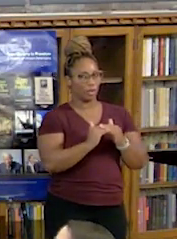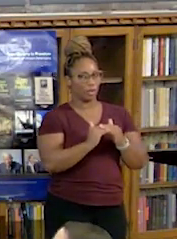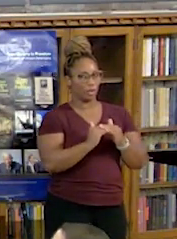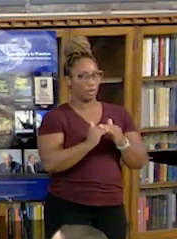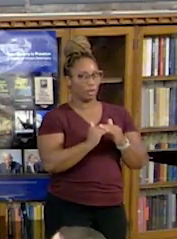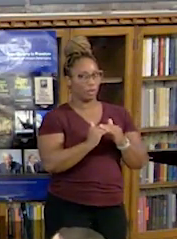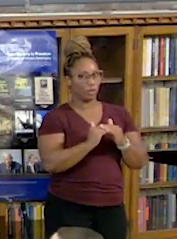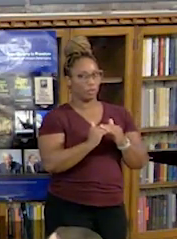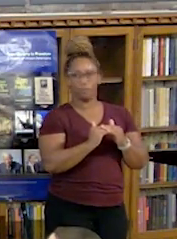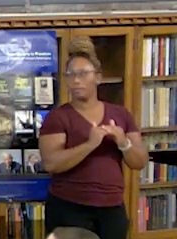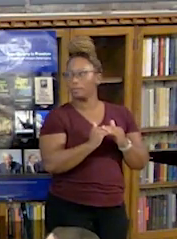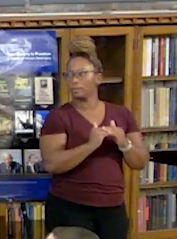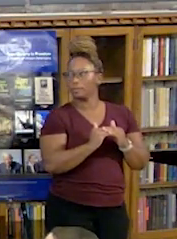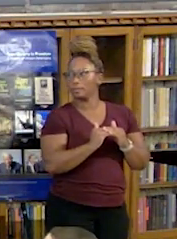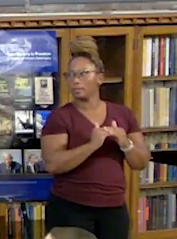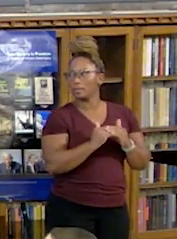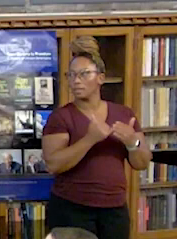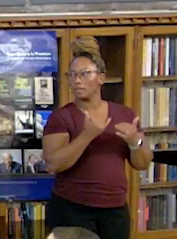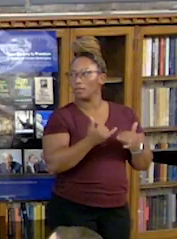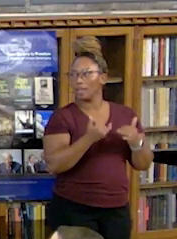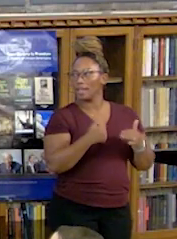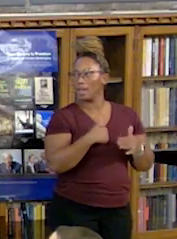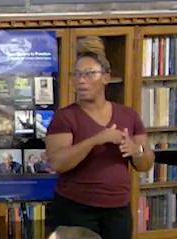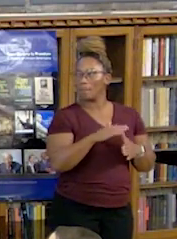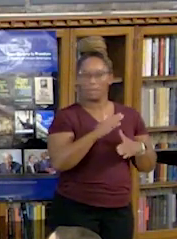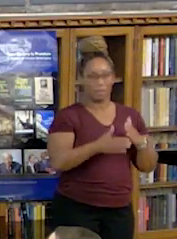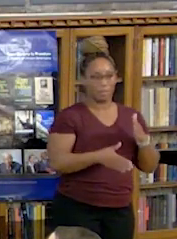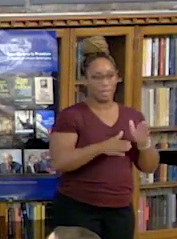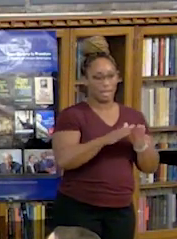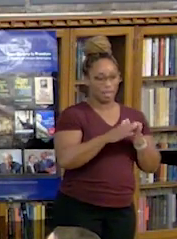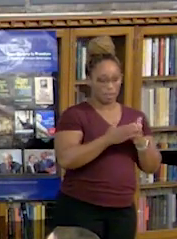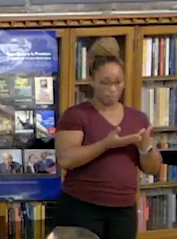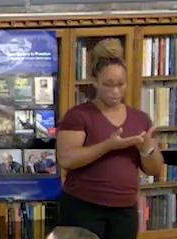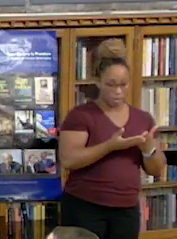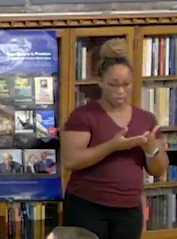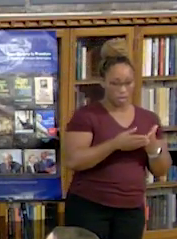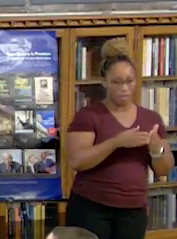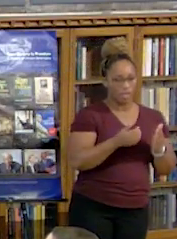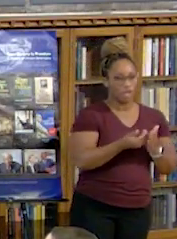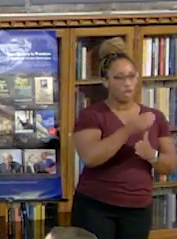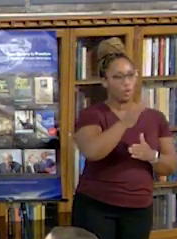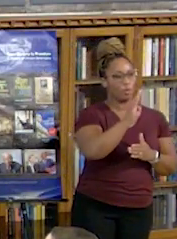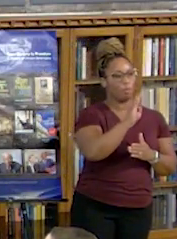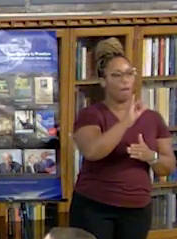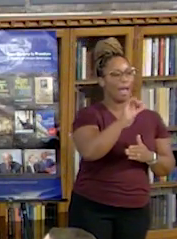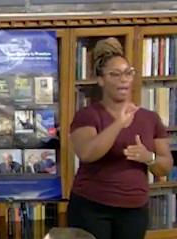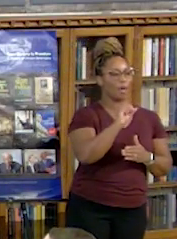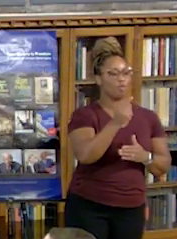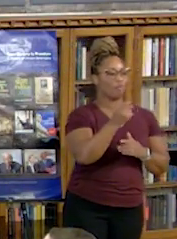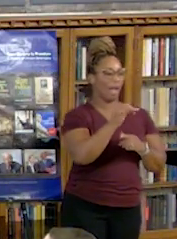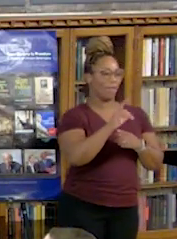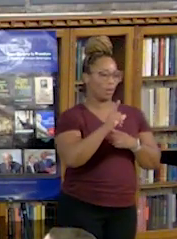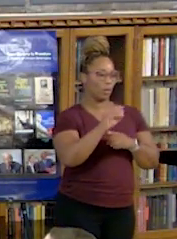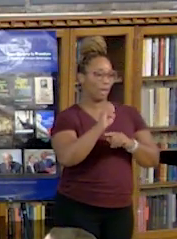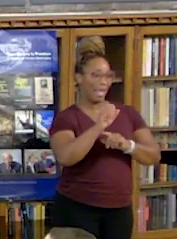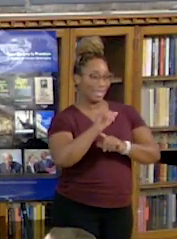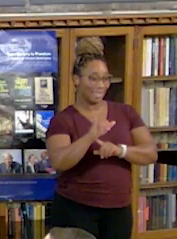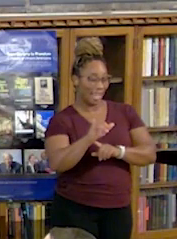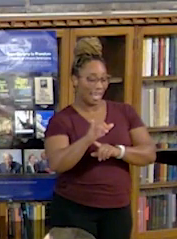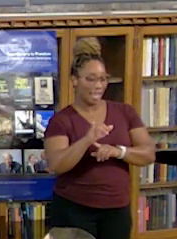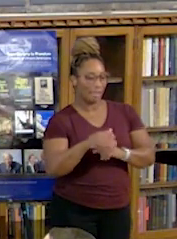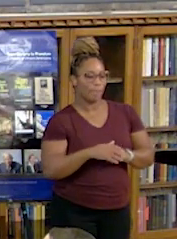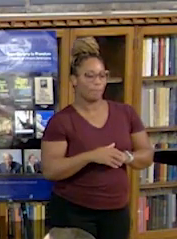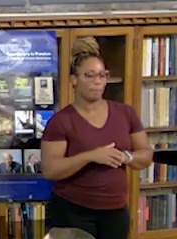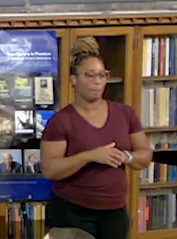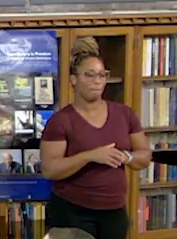I'm right now completing uh book of new biographical essays on sourer truth and this is a quarter of